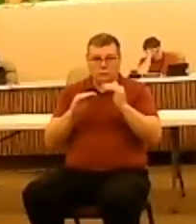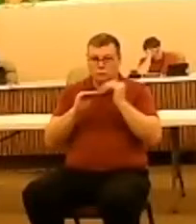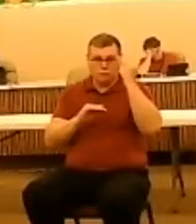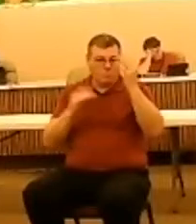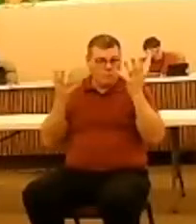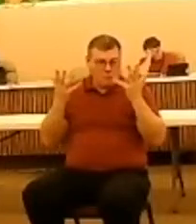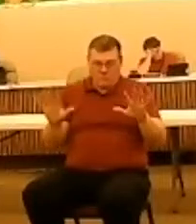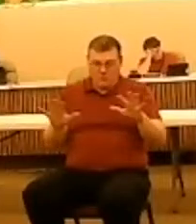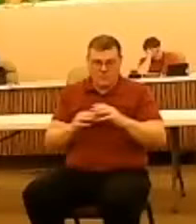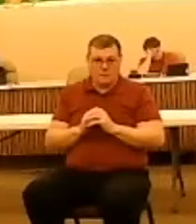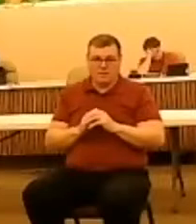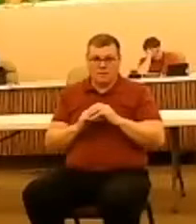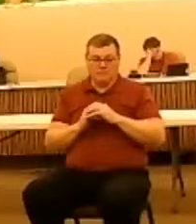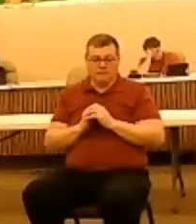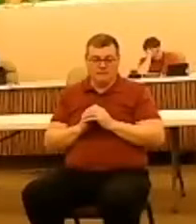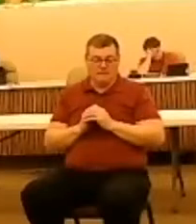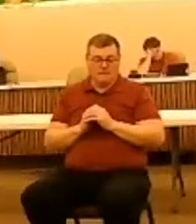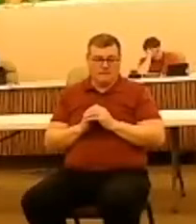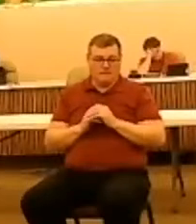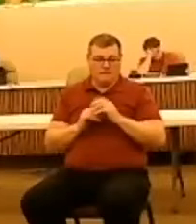new changes in the road.